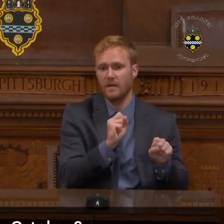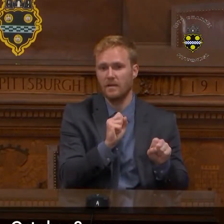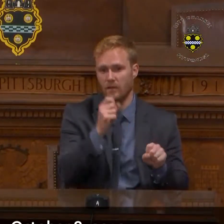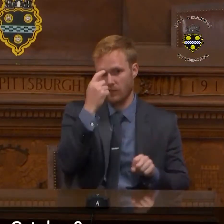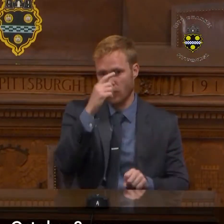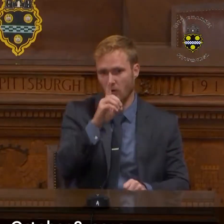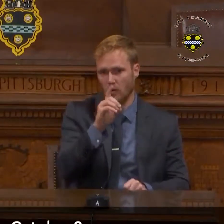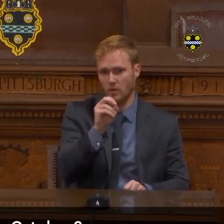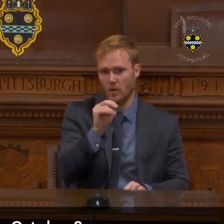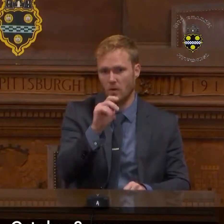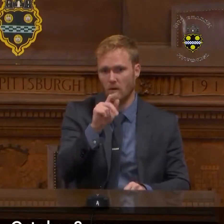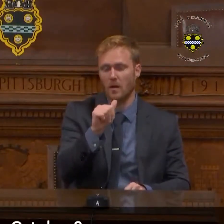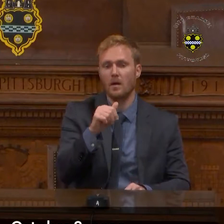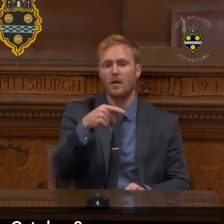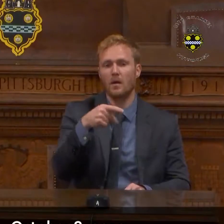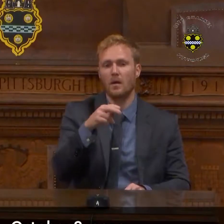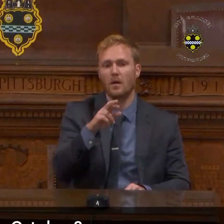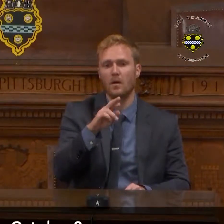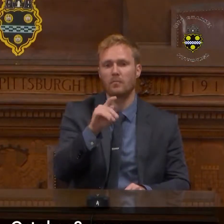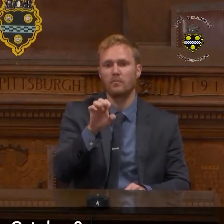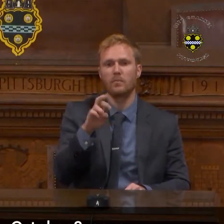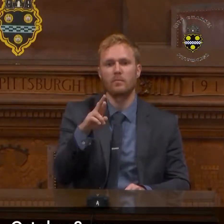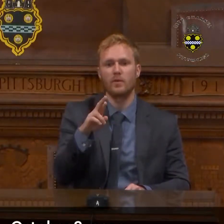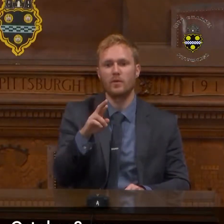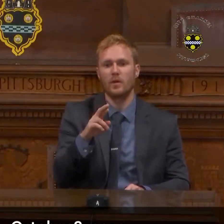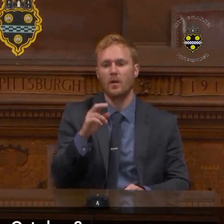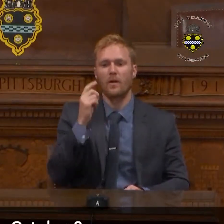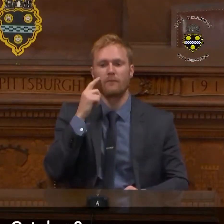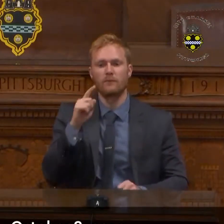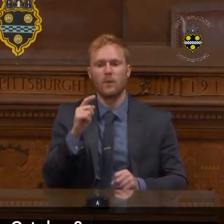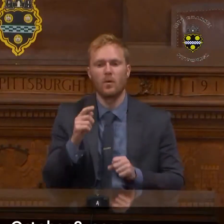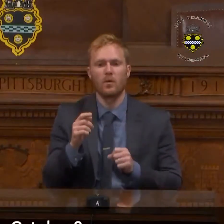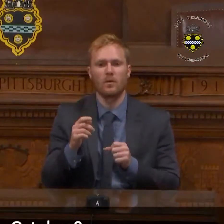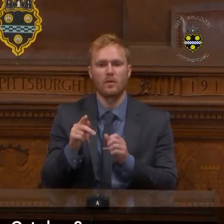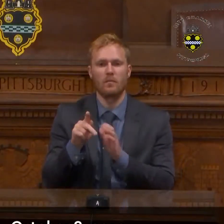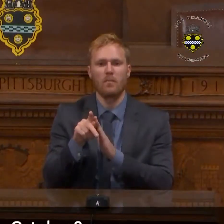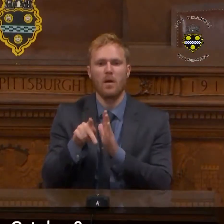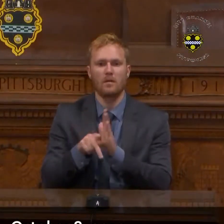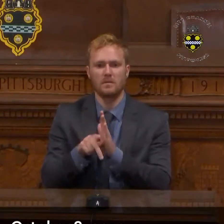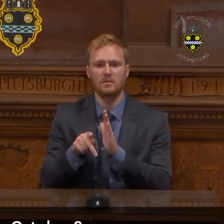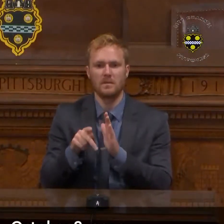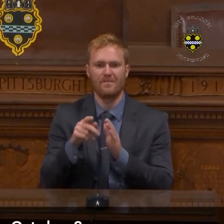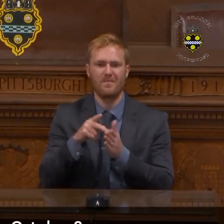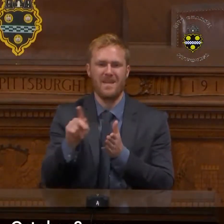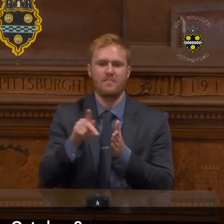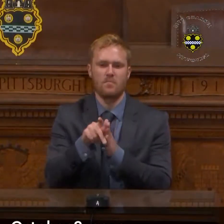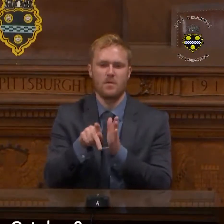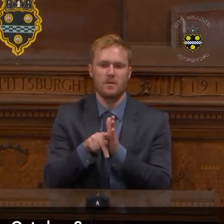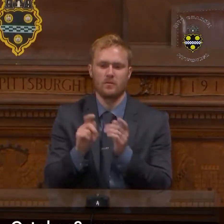pay policy revised in June 2018.